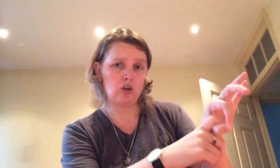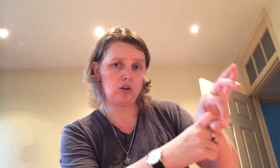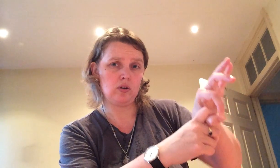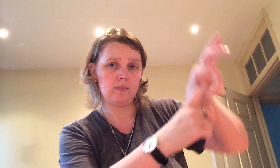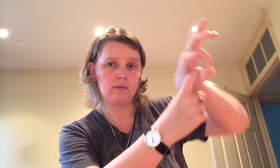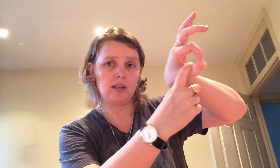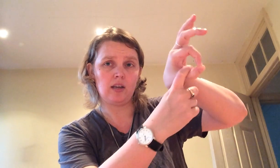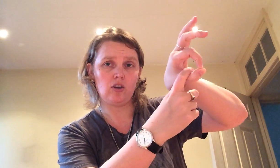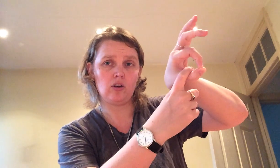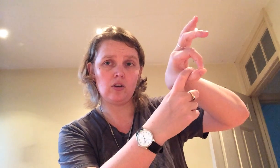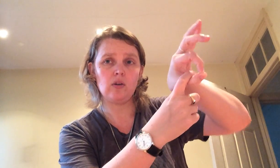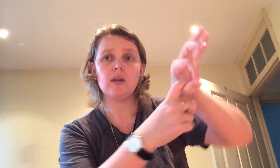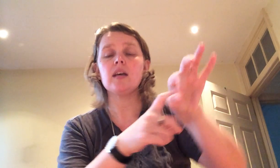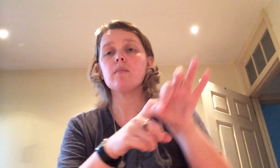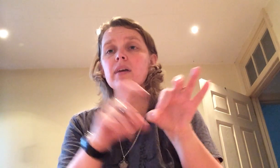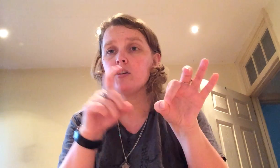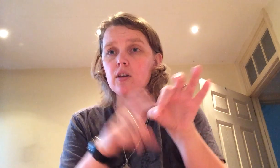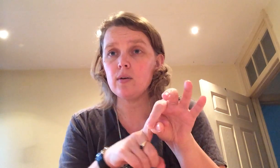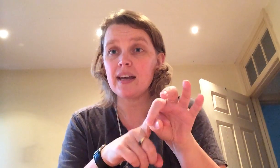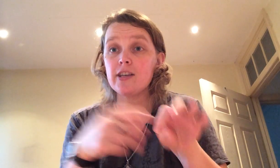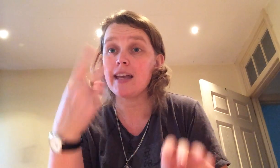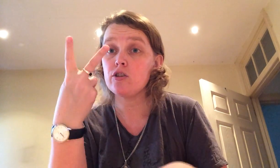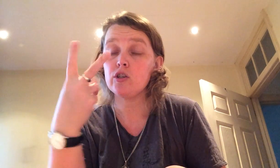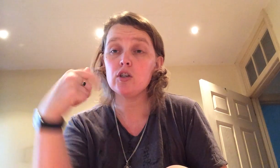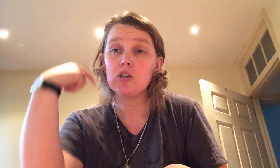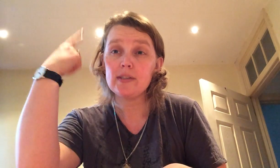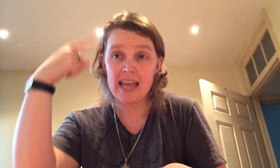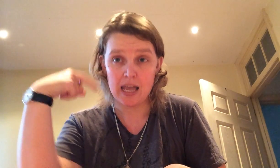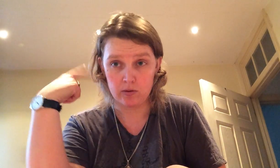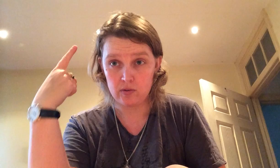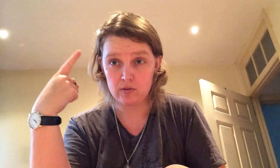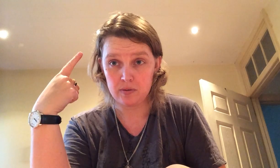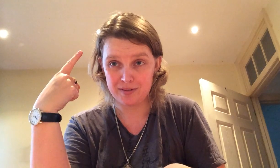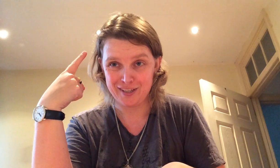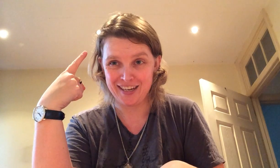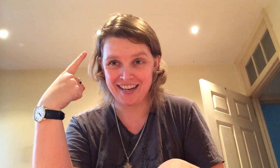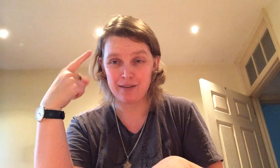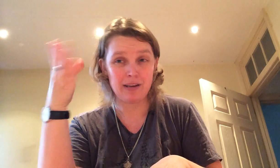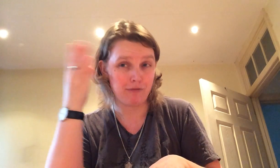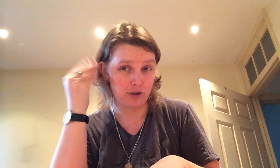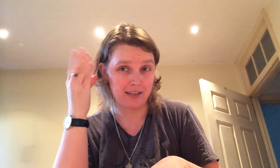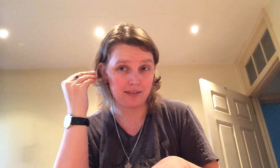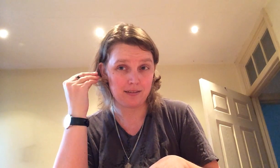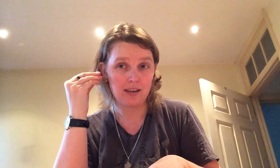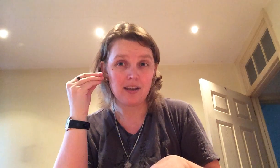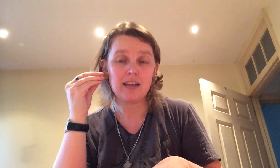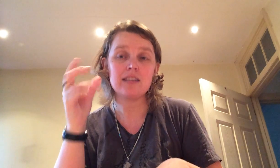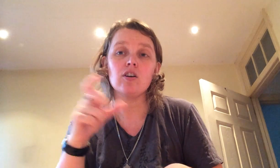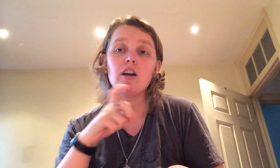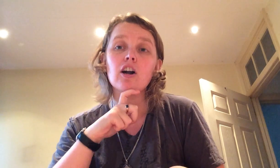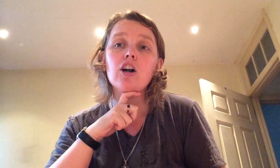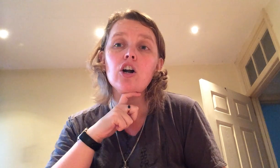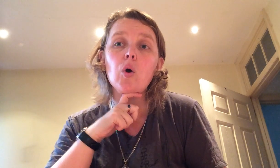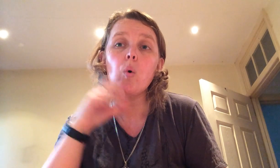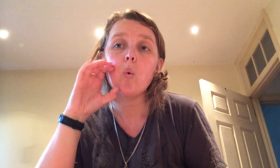Q. Okay, Q. But Q actually has 2 sounds. Okay, in phonics. It's got a